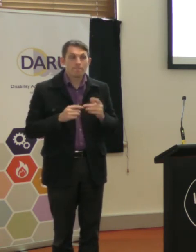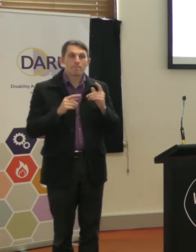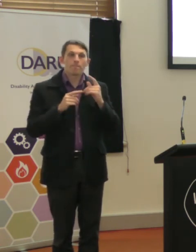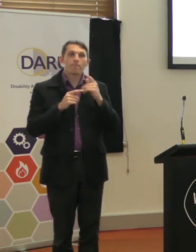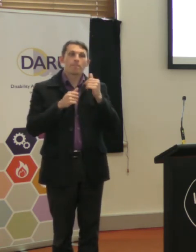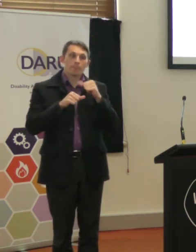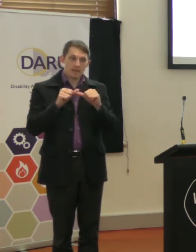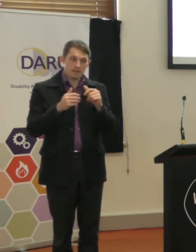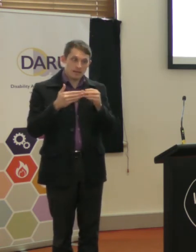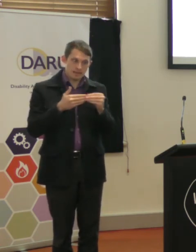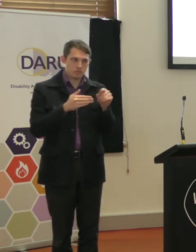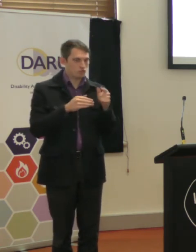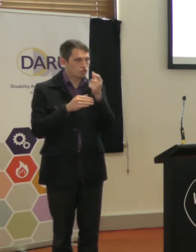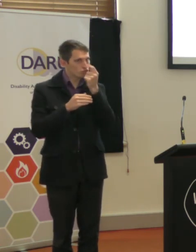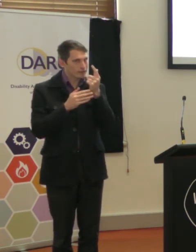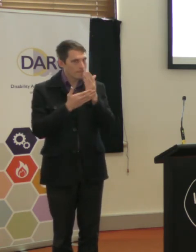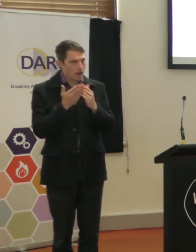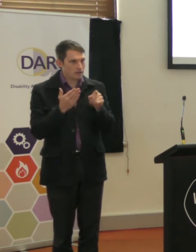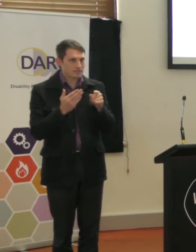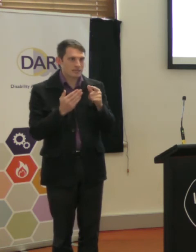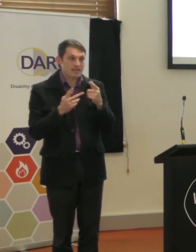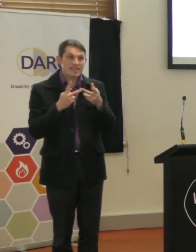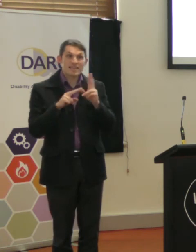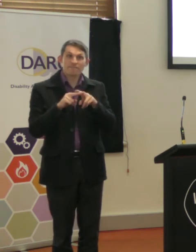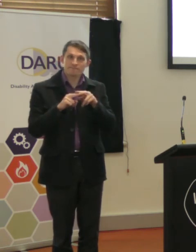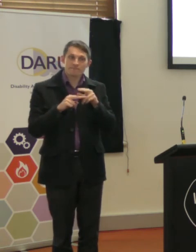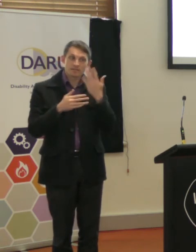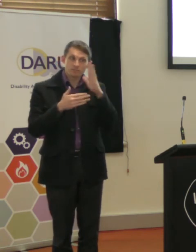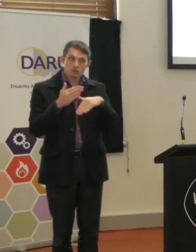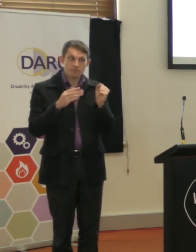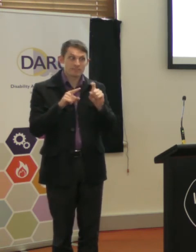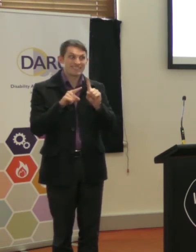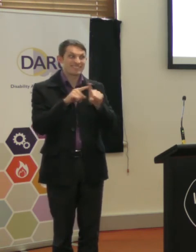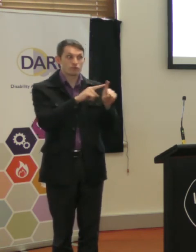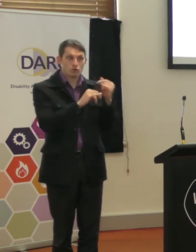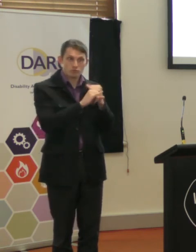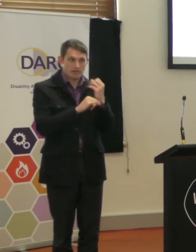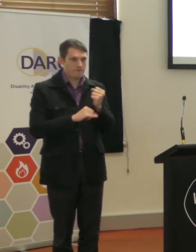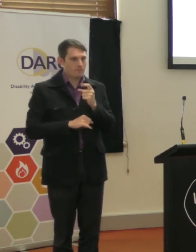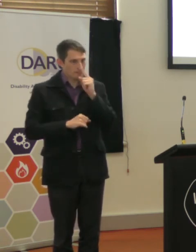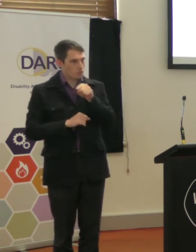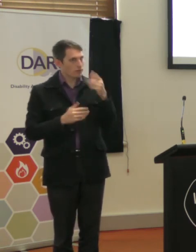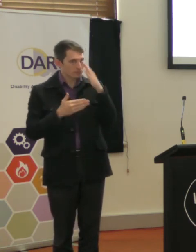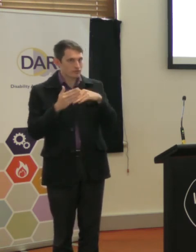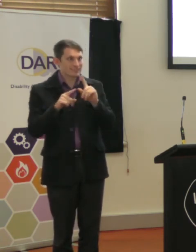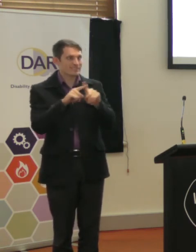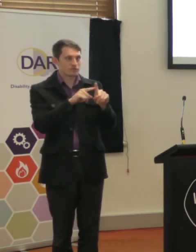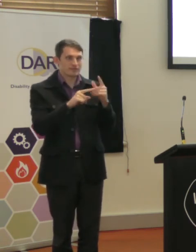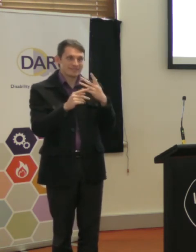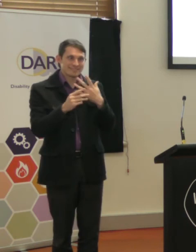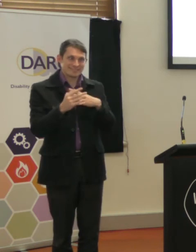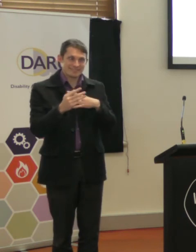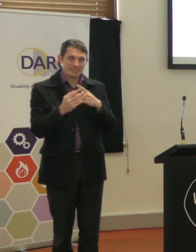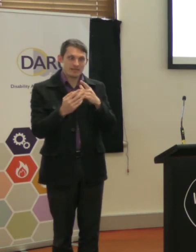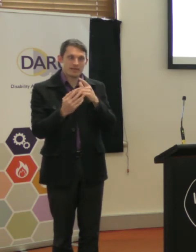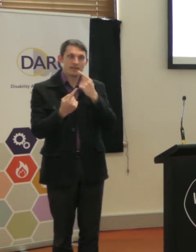bit tricky is if, as I said, you can be in multiple institutions, and often people were, there needs to be a separate part too, so the